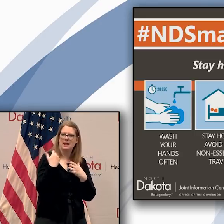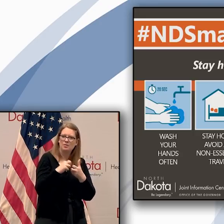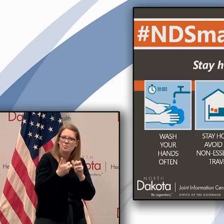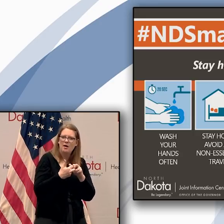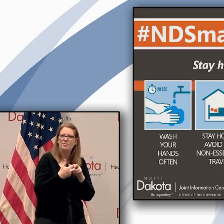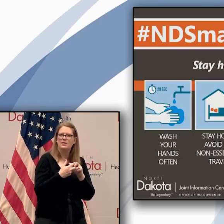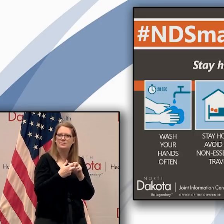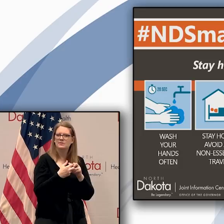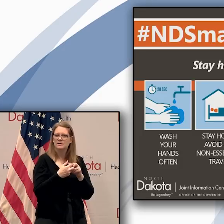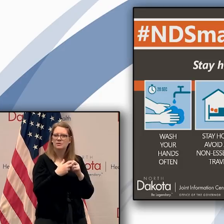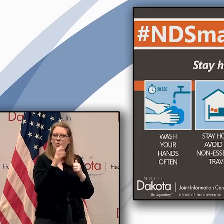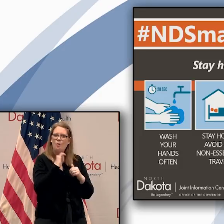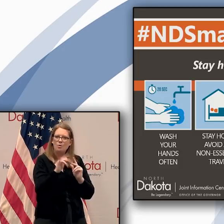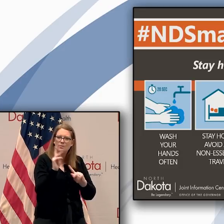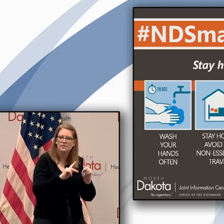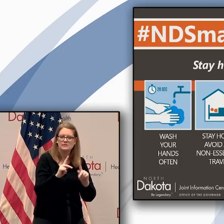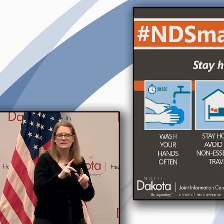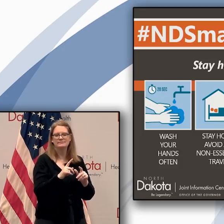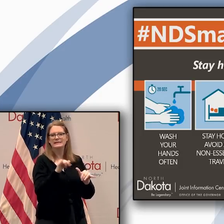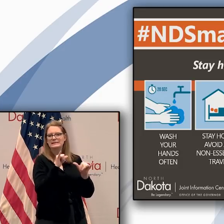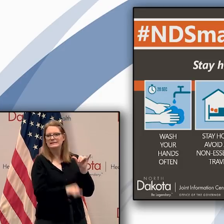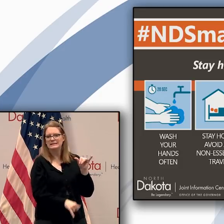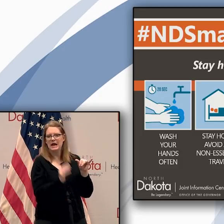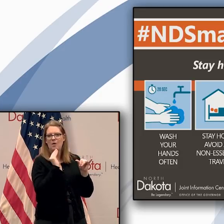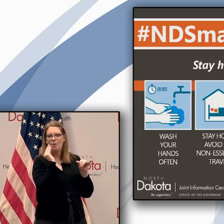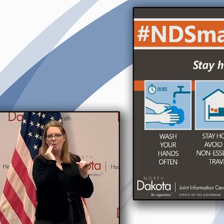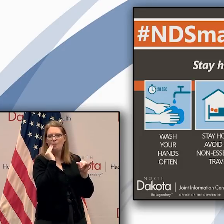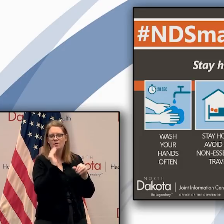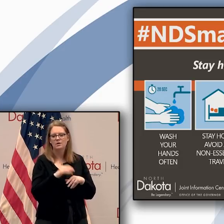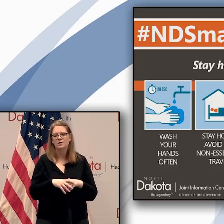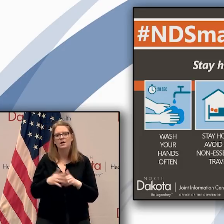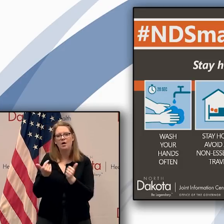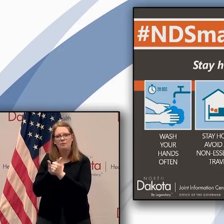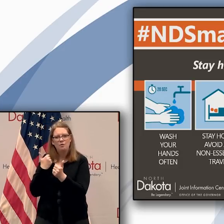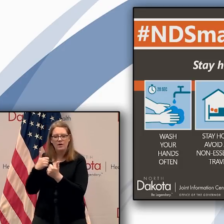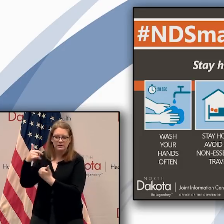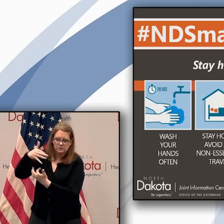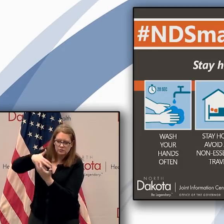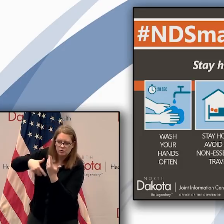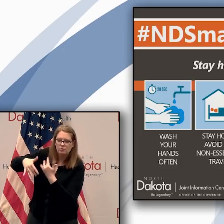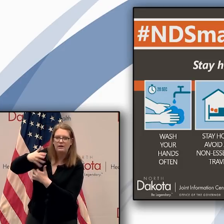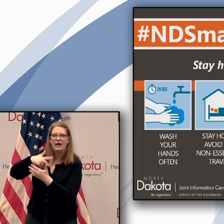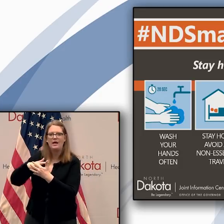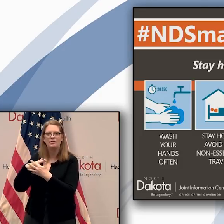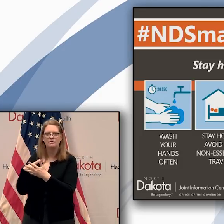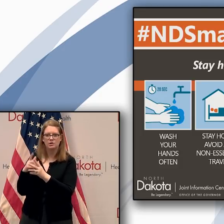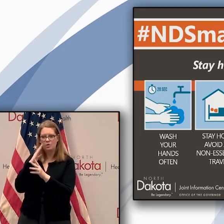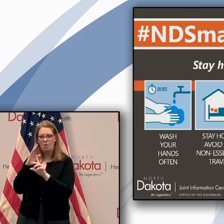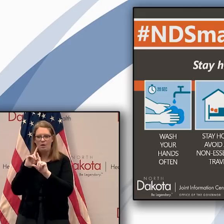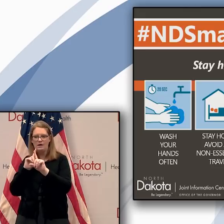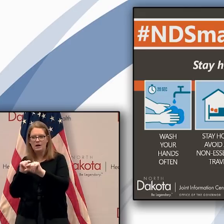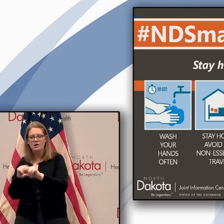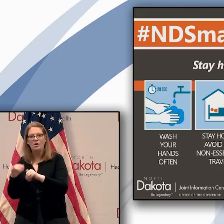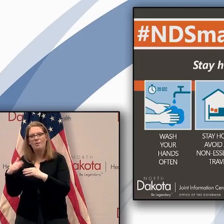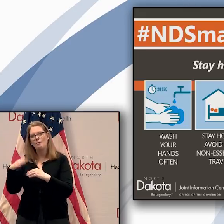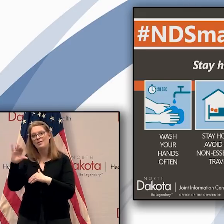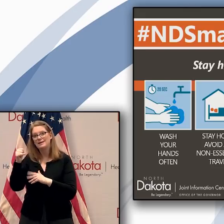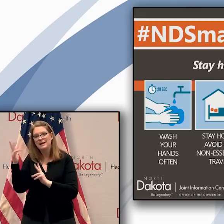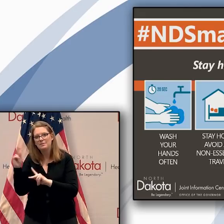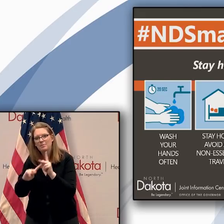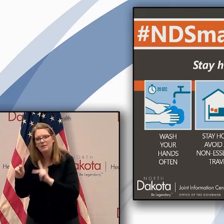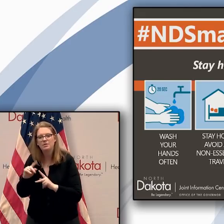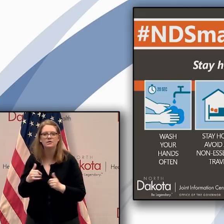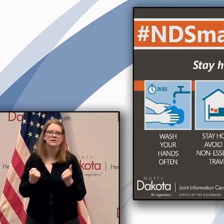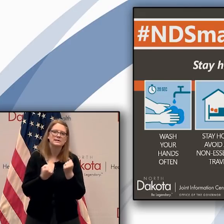stay home and stay away from other folks. Avoid social gatherings, either organizing them or attending them with more than 10 people. You can